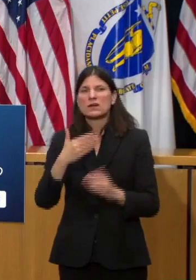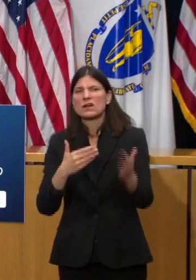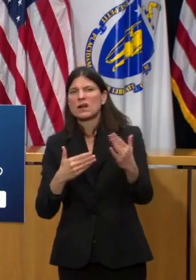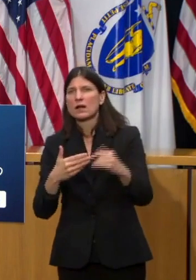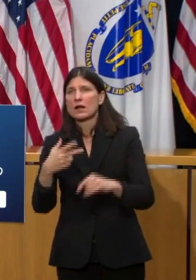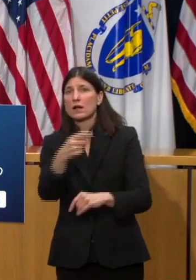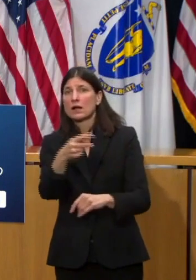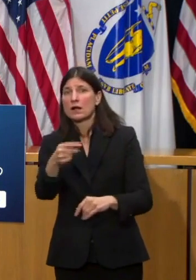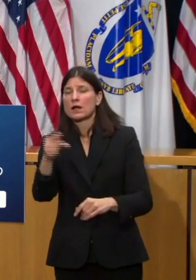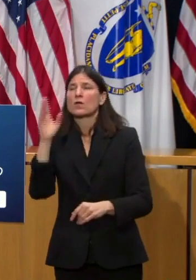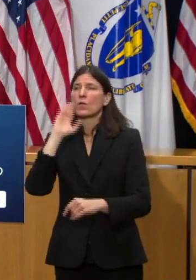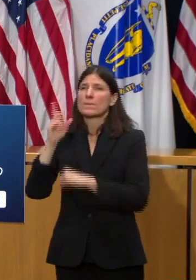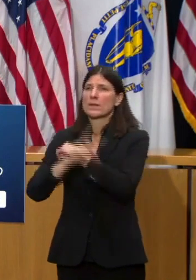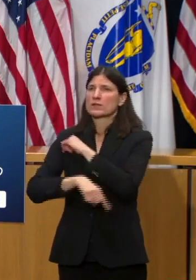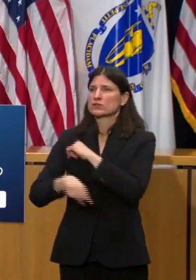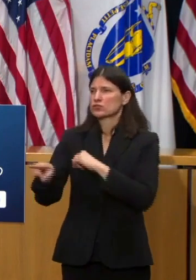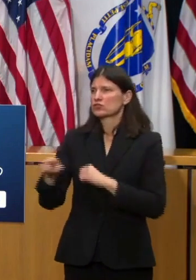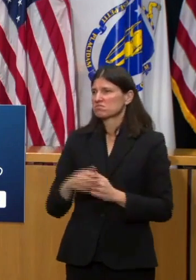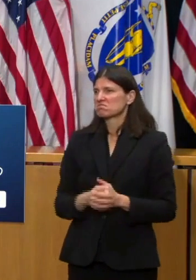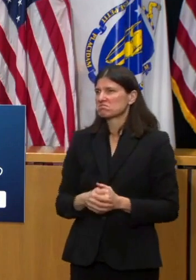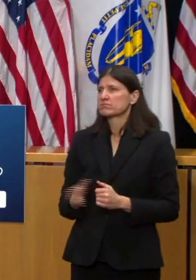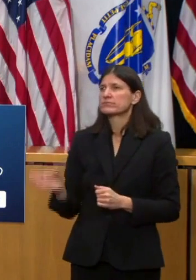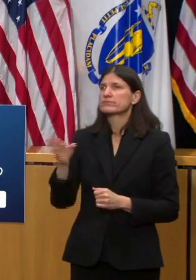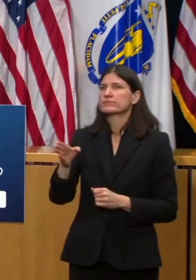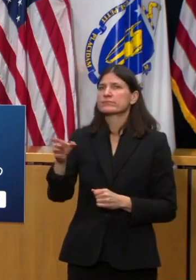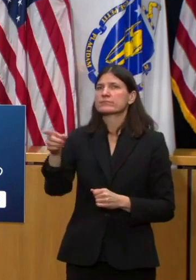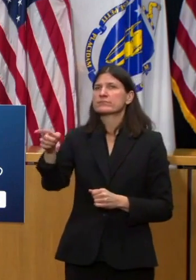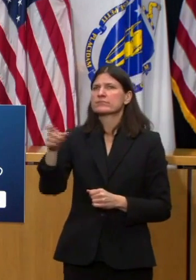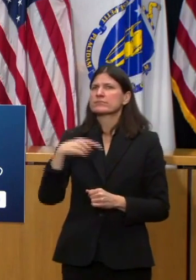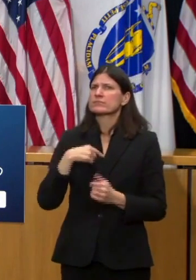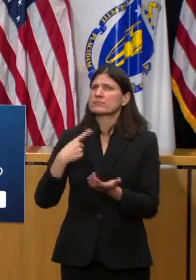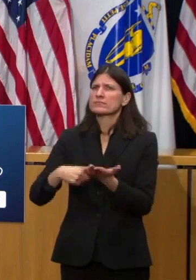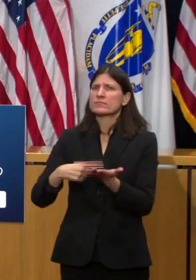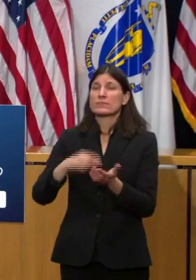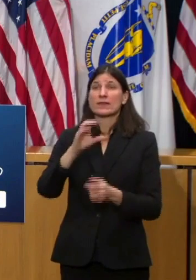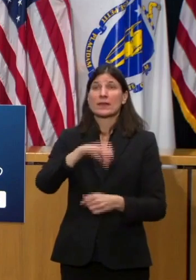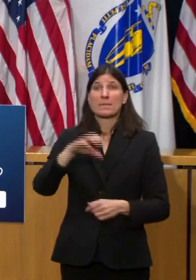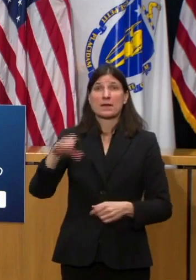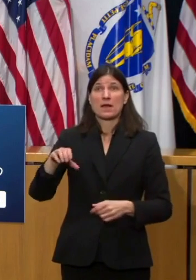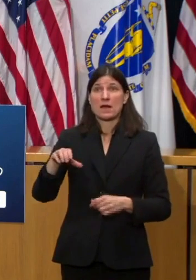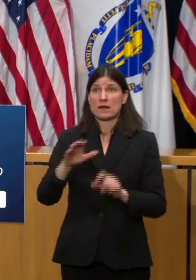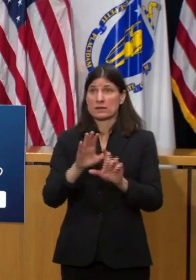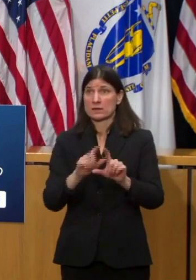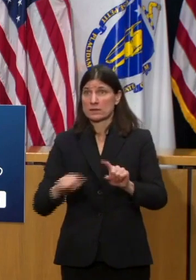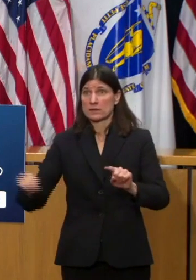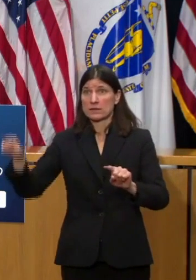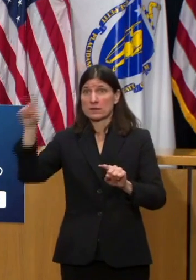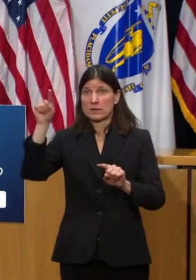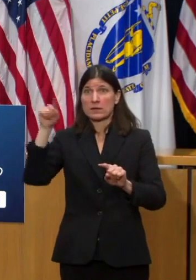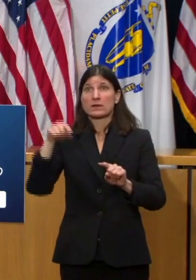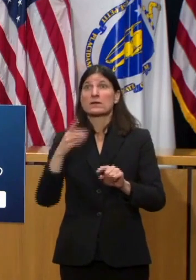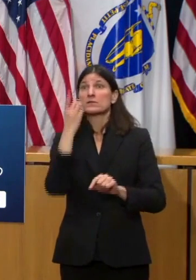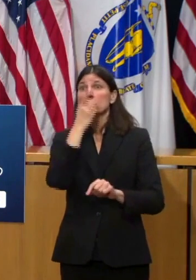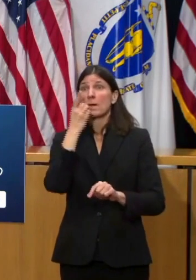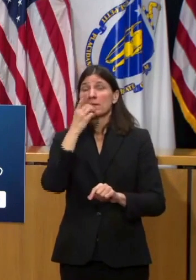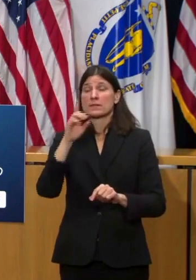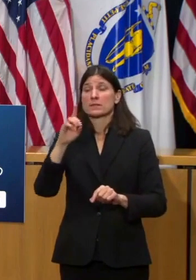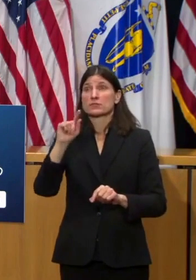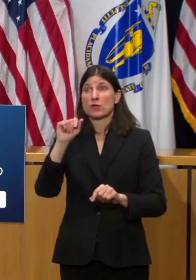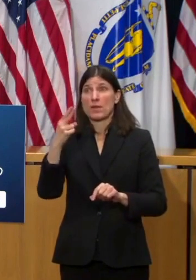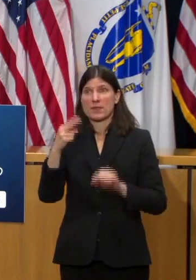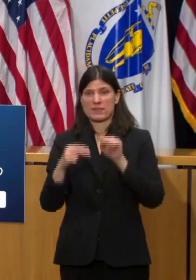Dartmouth satisfies all those people even on the outer Cape? Well, the thing to remember here is that Barnstable does have a collaborative in